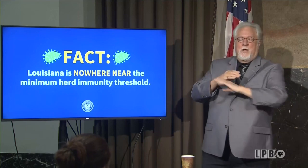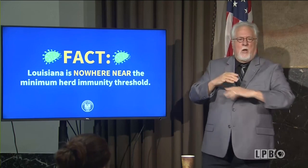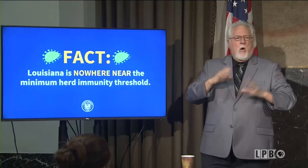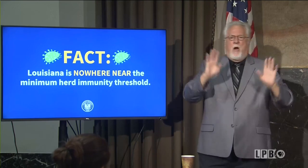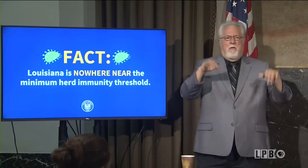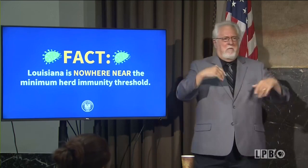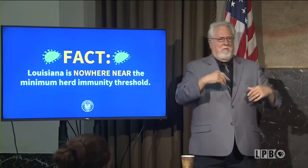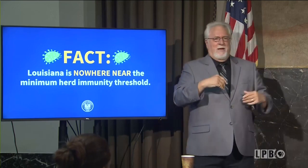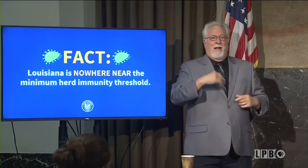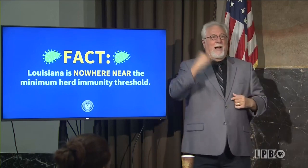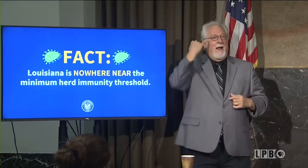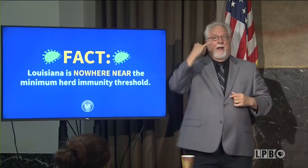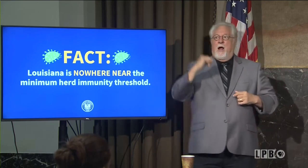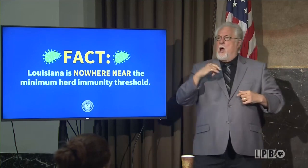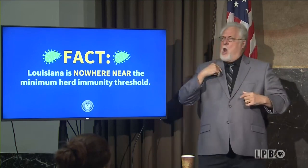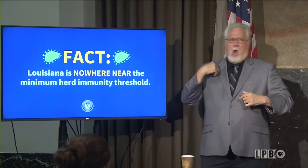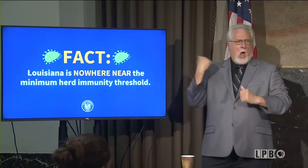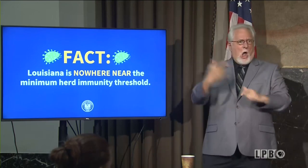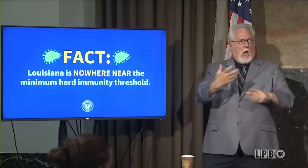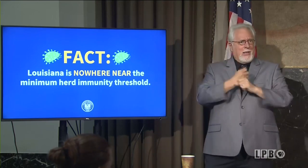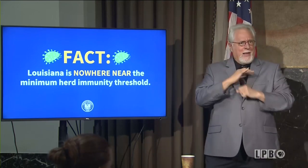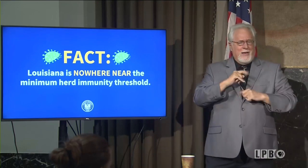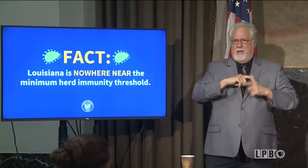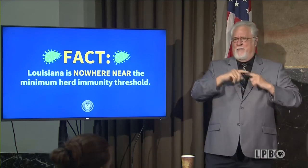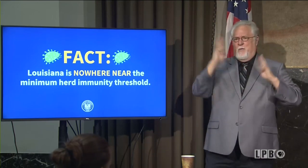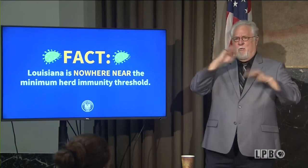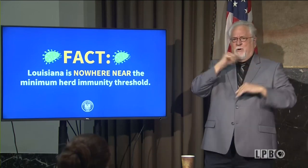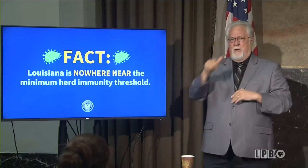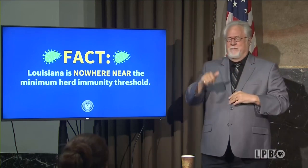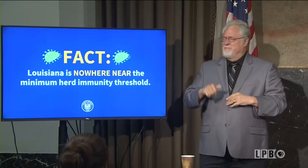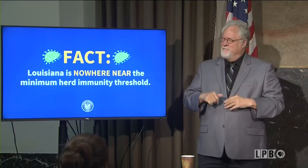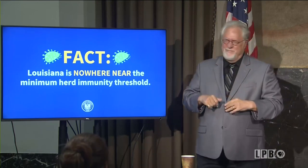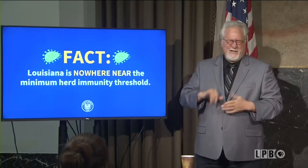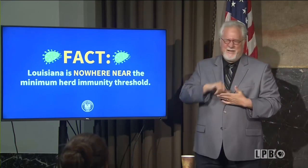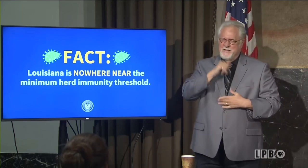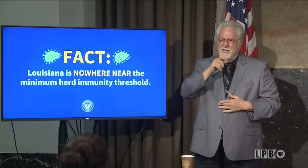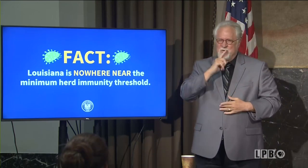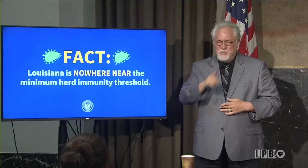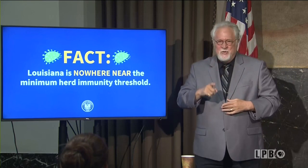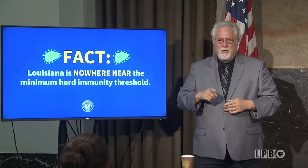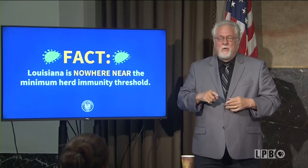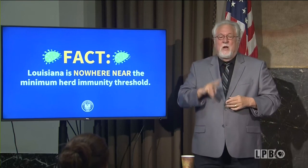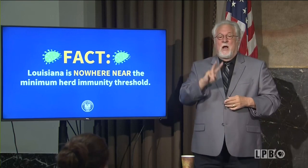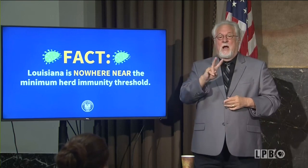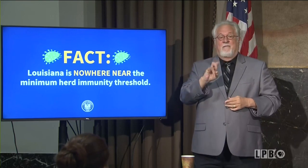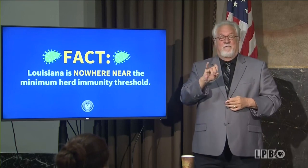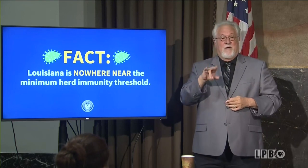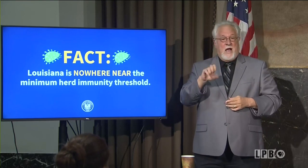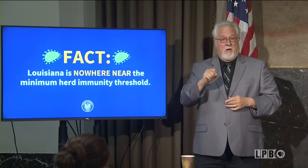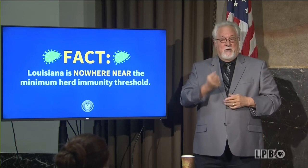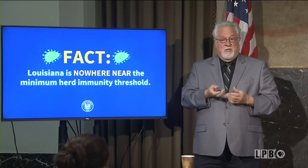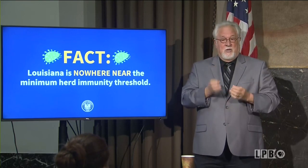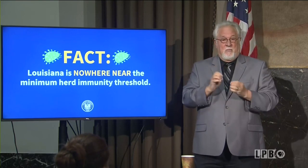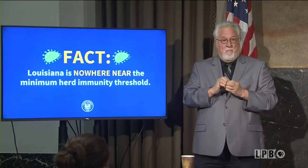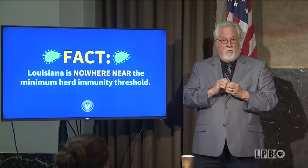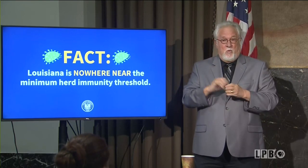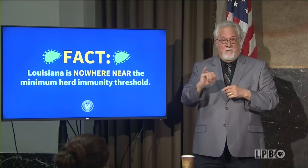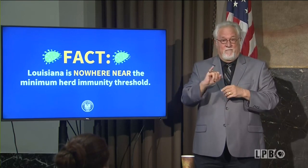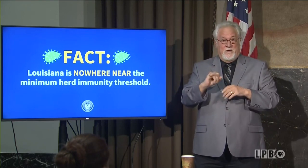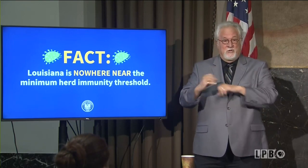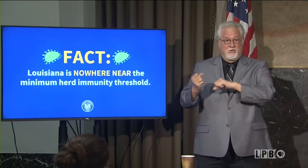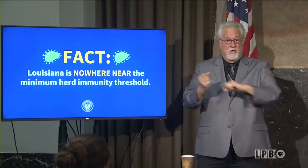it, and then we won't have to worry about it. That's not going to be the case. One thing with viruses, the more infections they